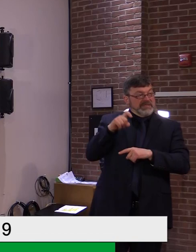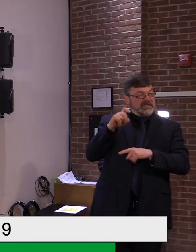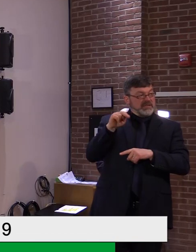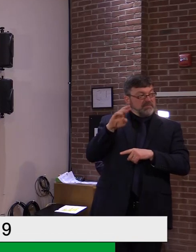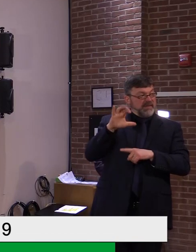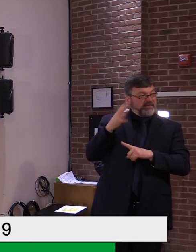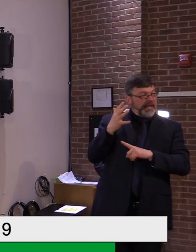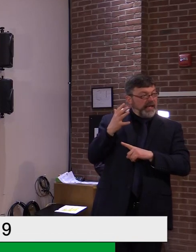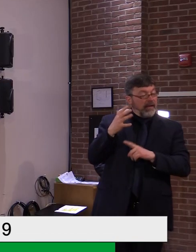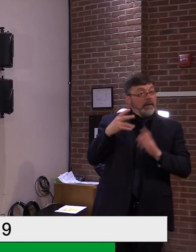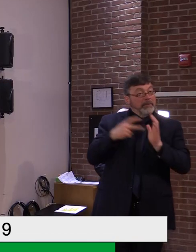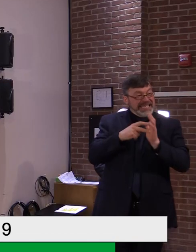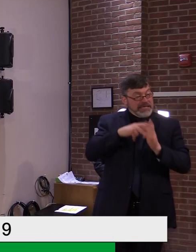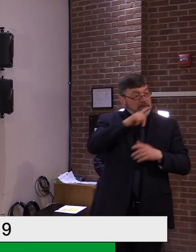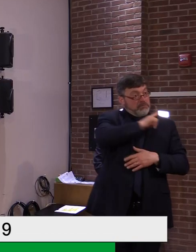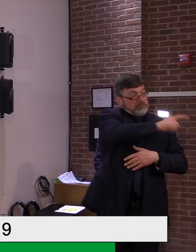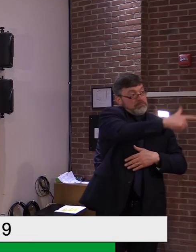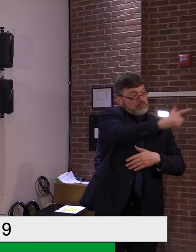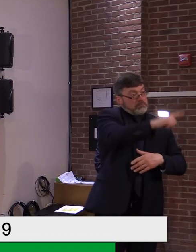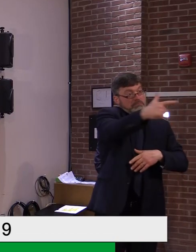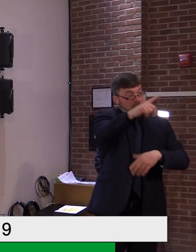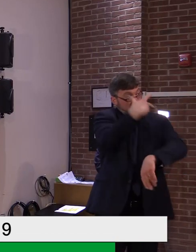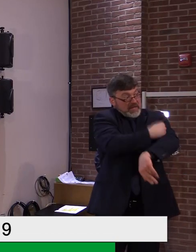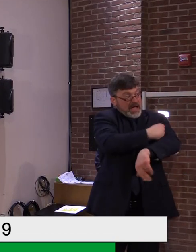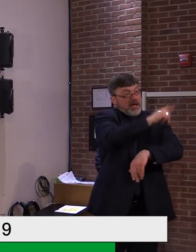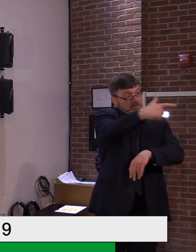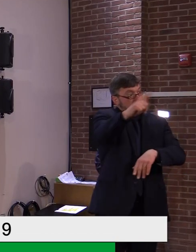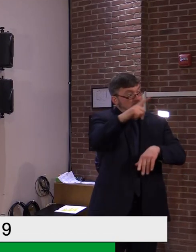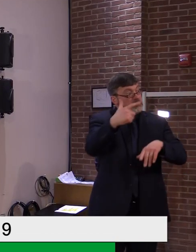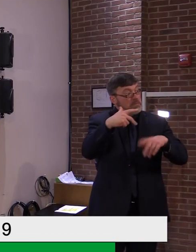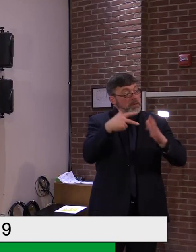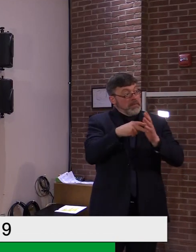permitted to leave Vermont to go to New Hampshire or Maine or something?